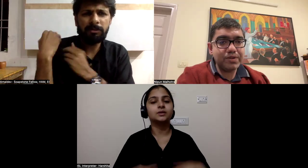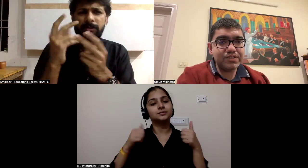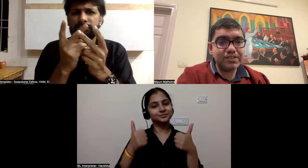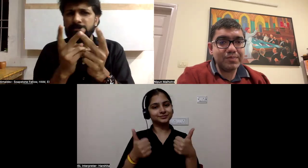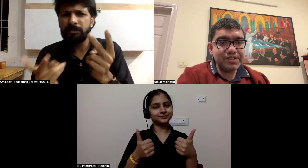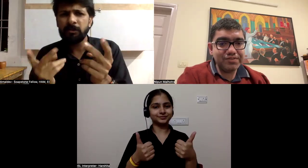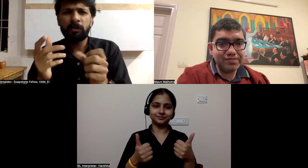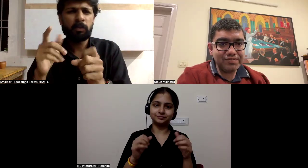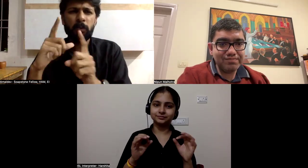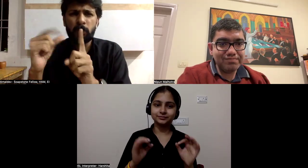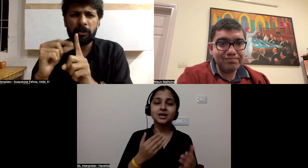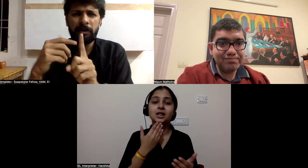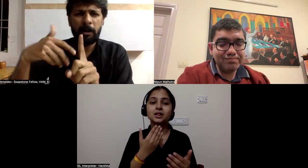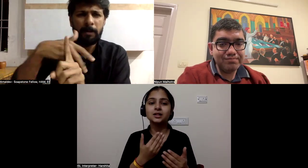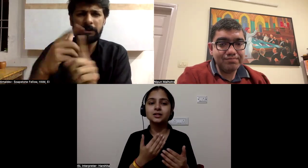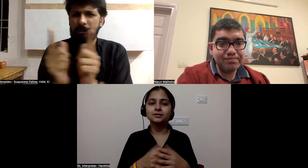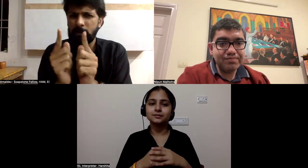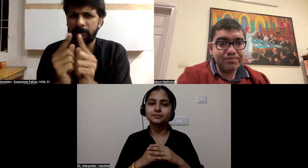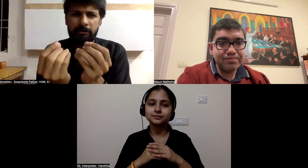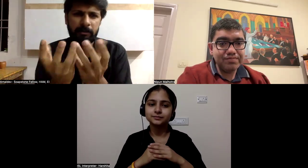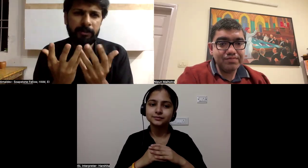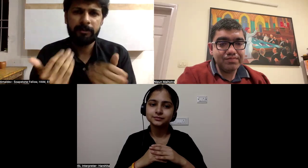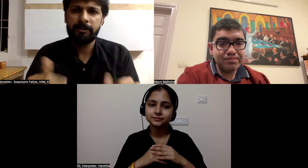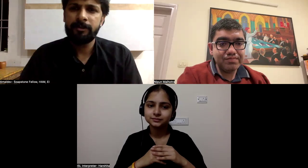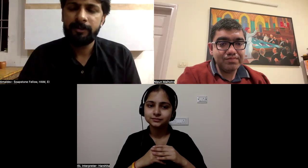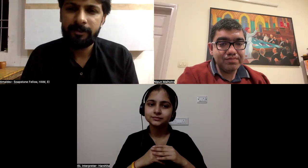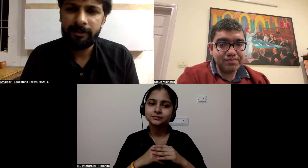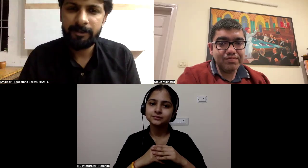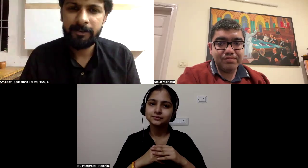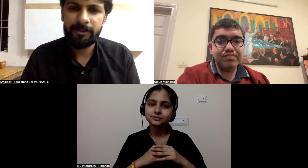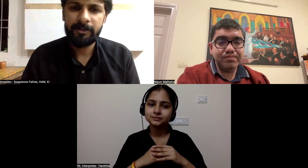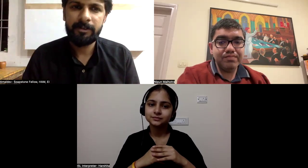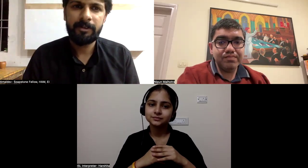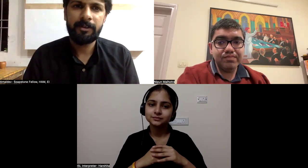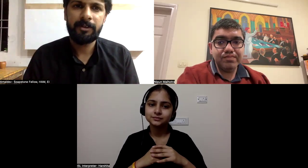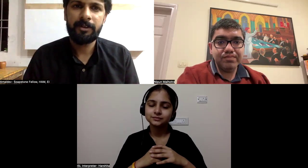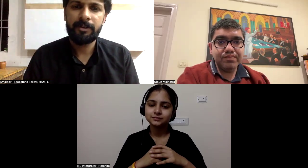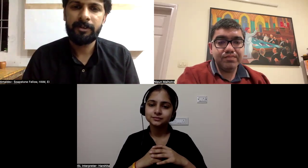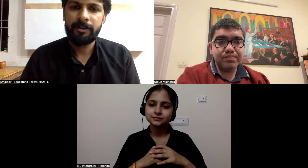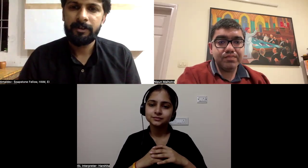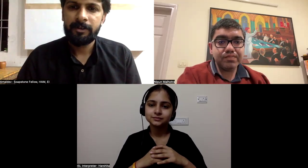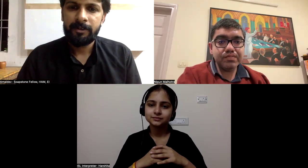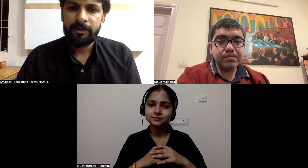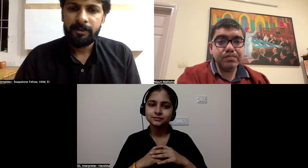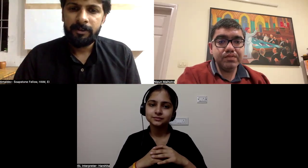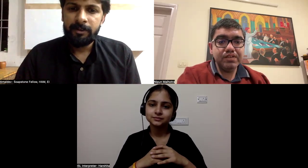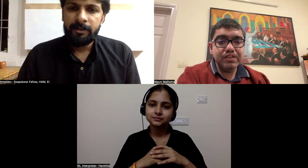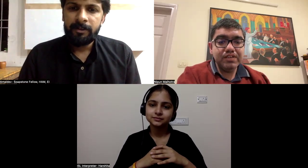Thank you so much, Amaldev. So, about your work, your advocacy efforts,